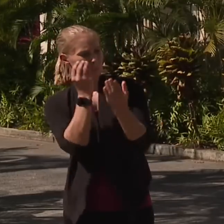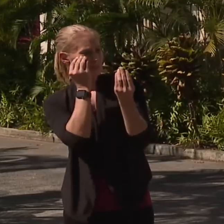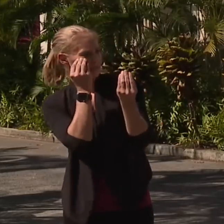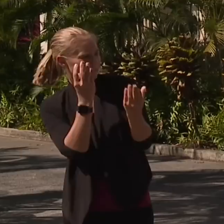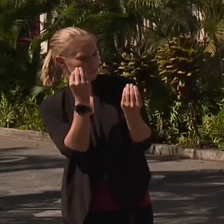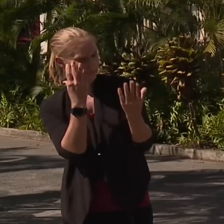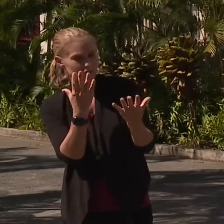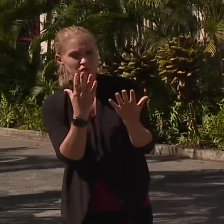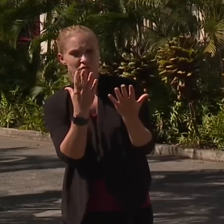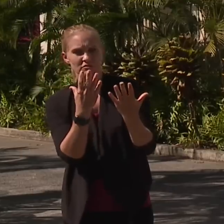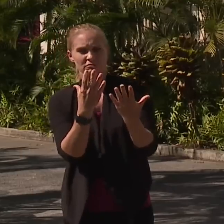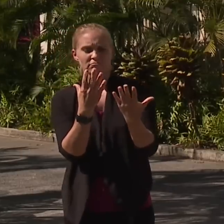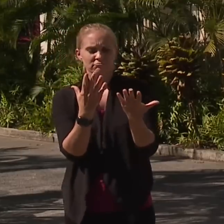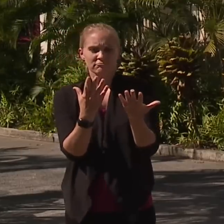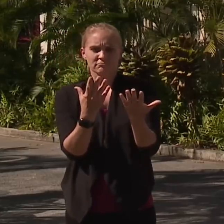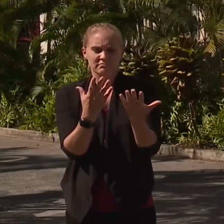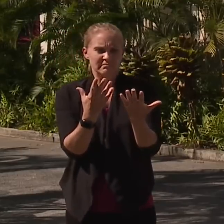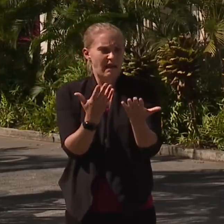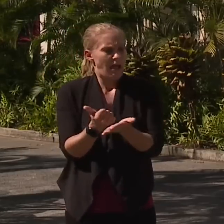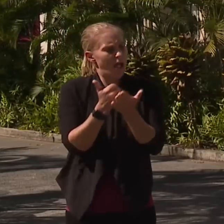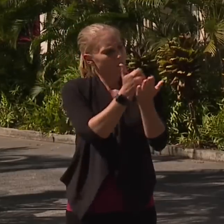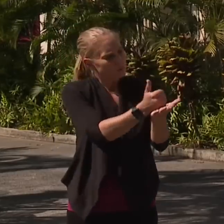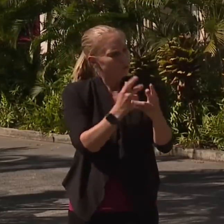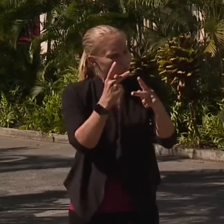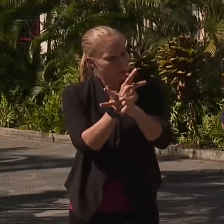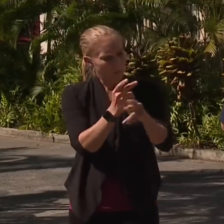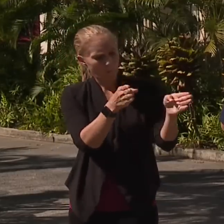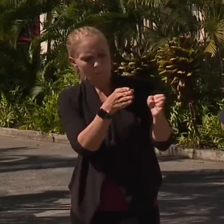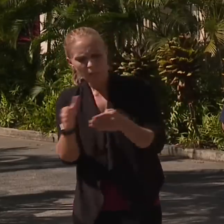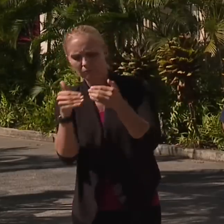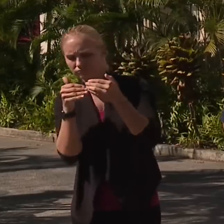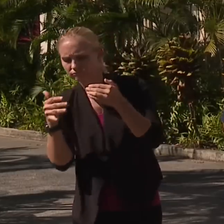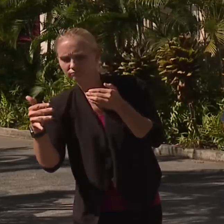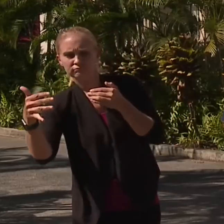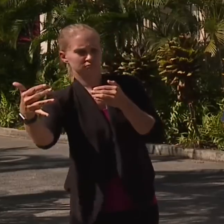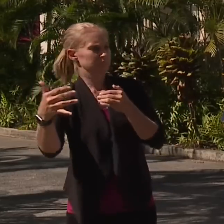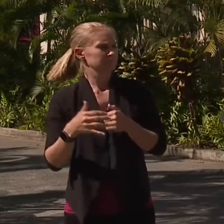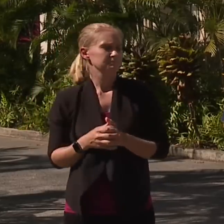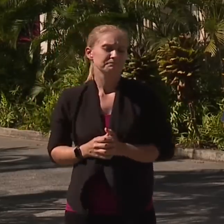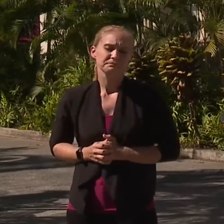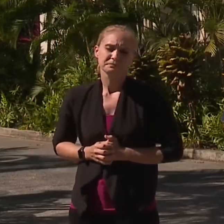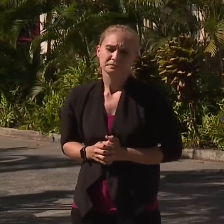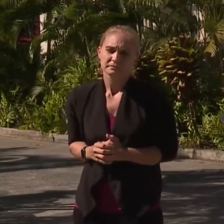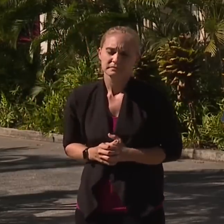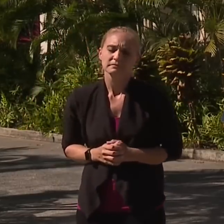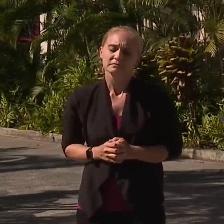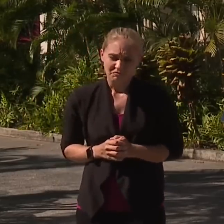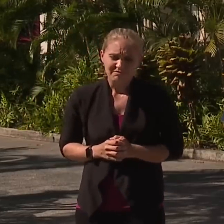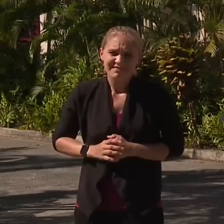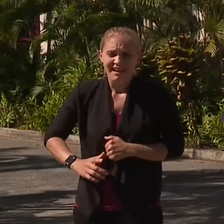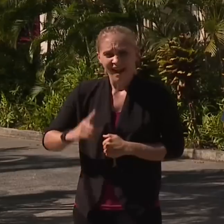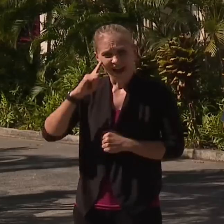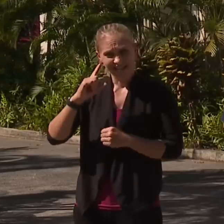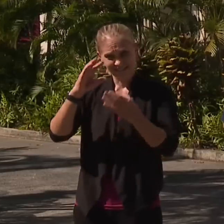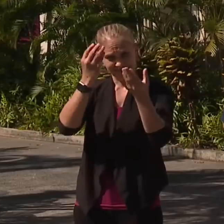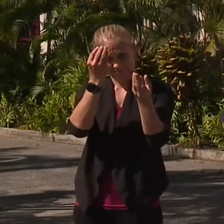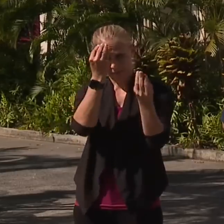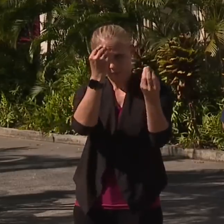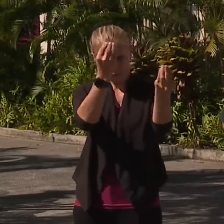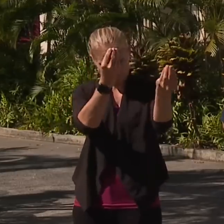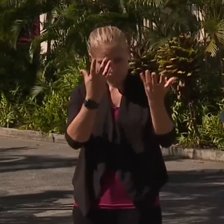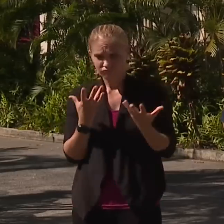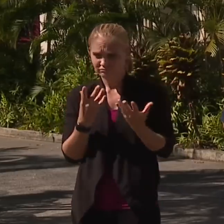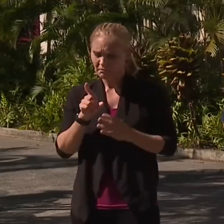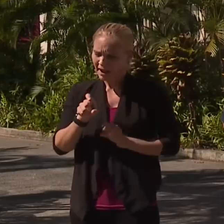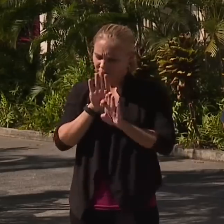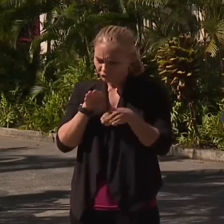information informs the strategy going forward for testing and contact tracing. Well, I think it tells us that we need to really